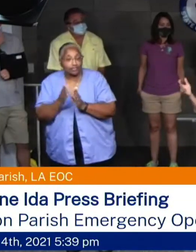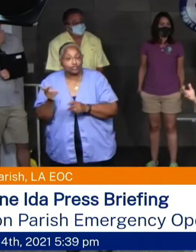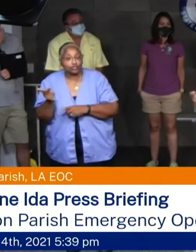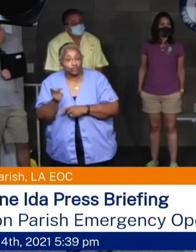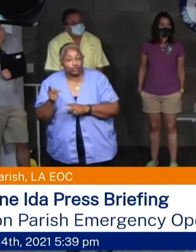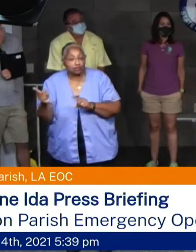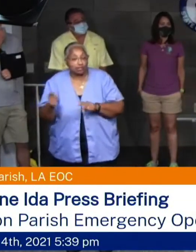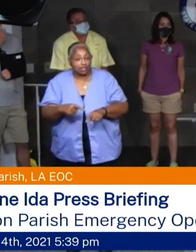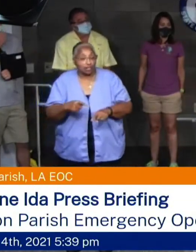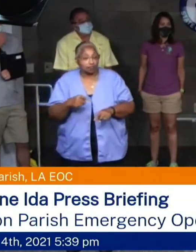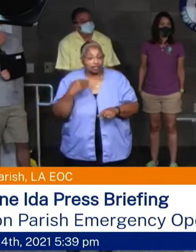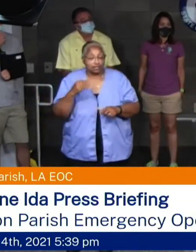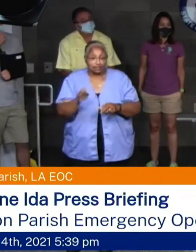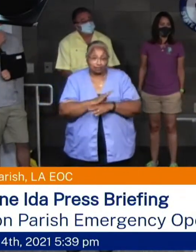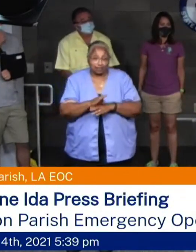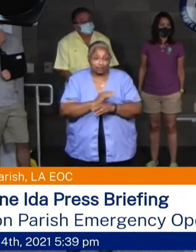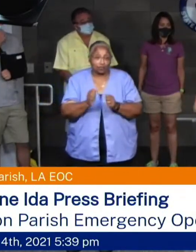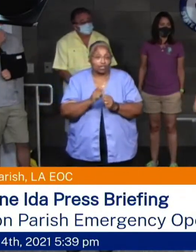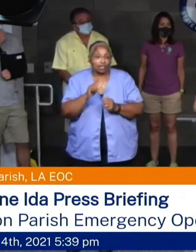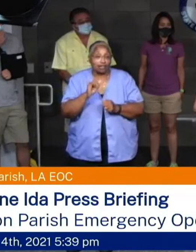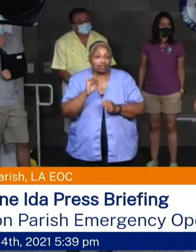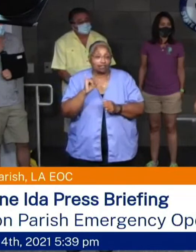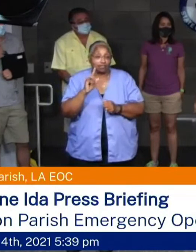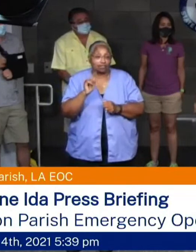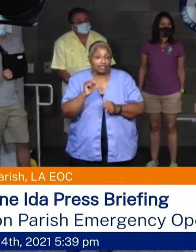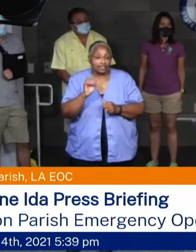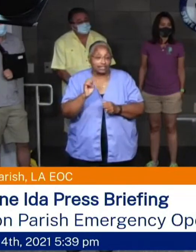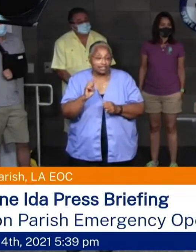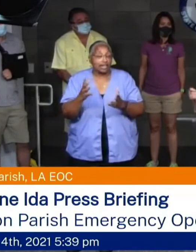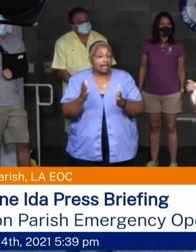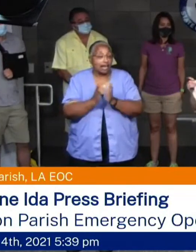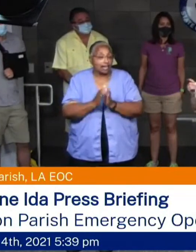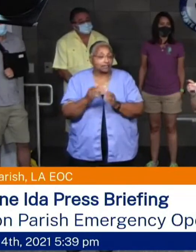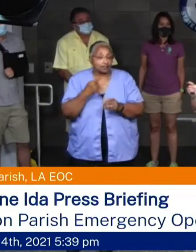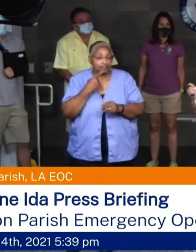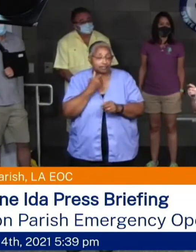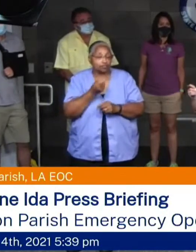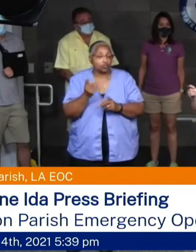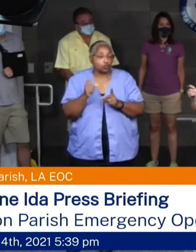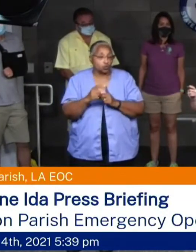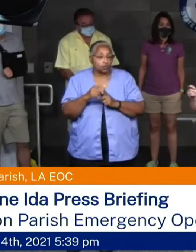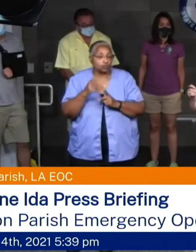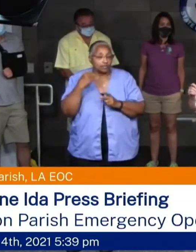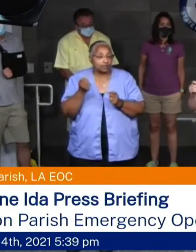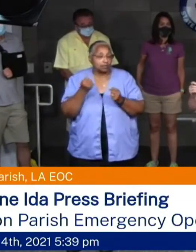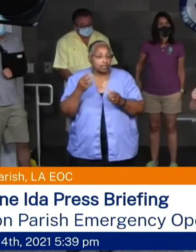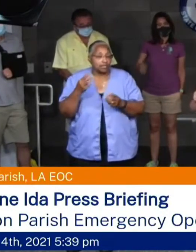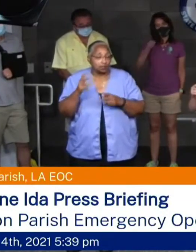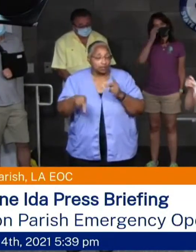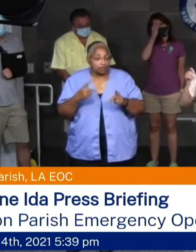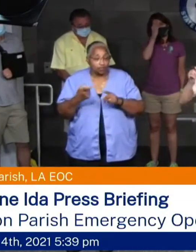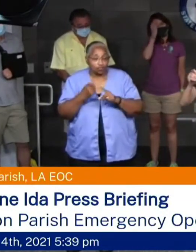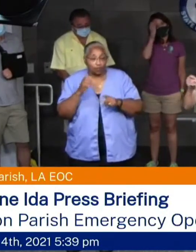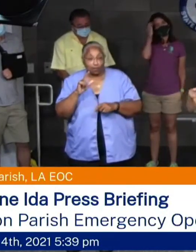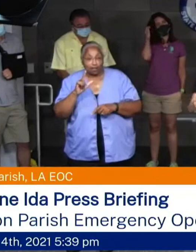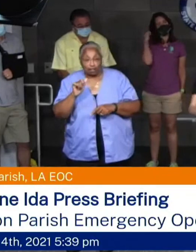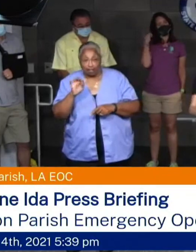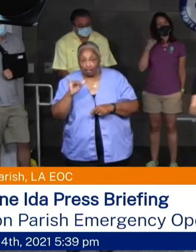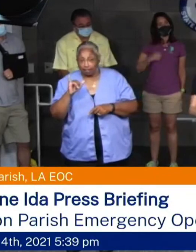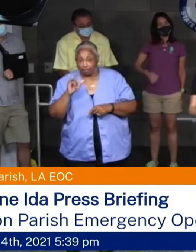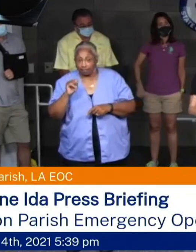I don't know when I'll be able to see them again, to say a few words to you all, because I know there's many members of Lafitte, watching and